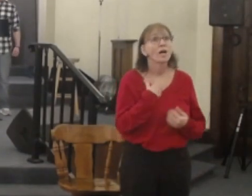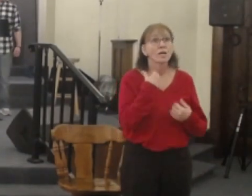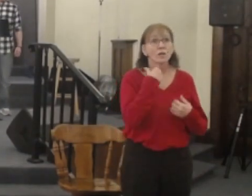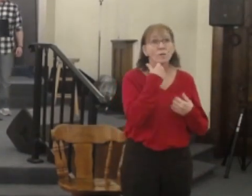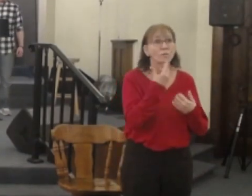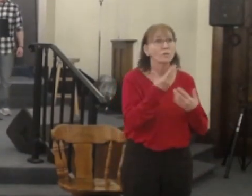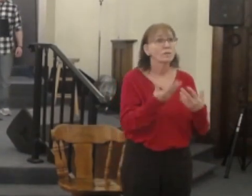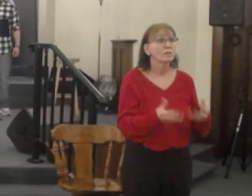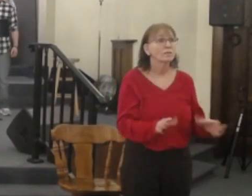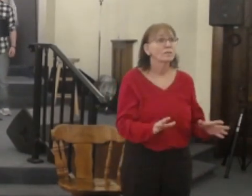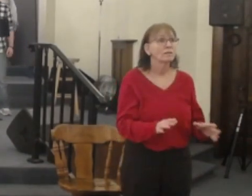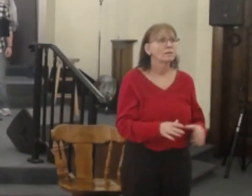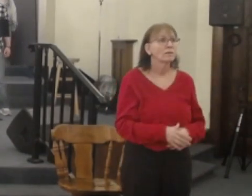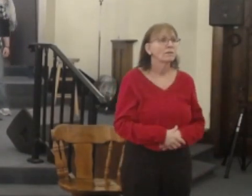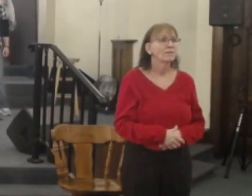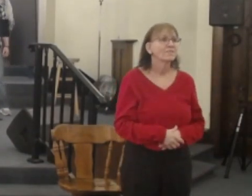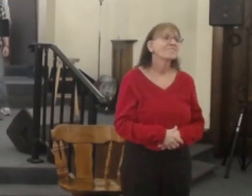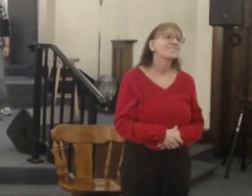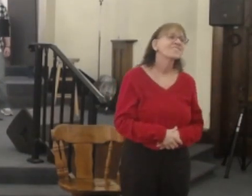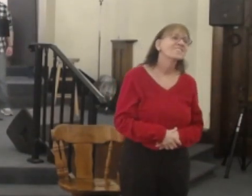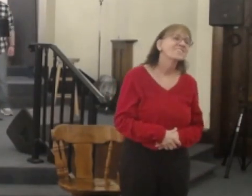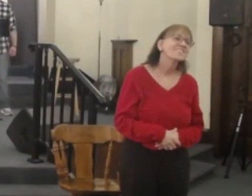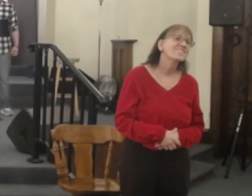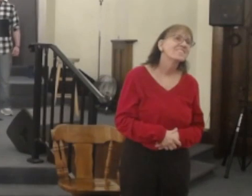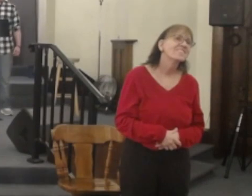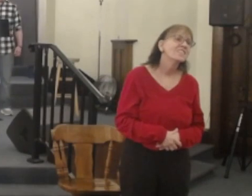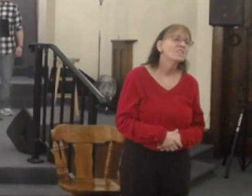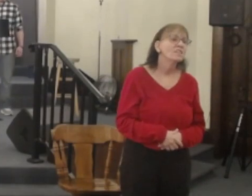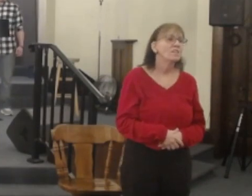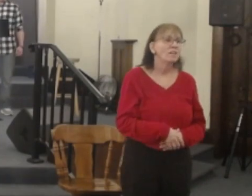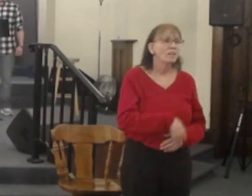On my skin.